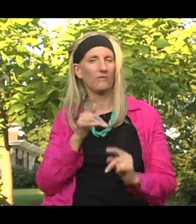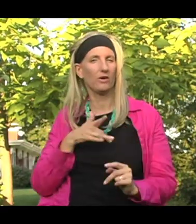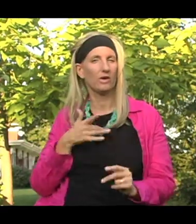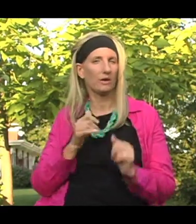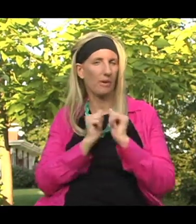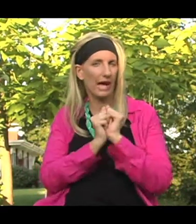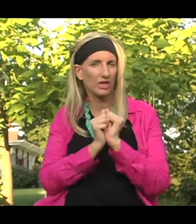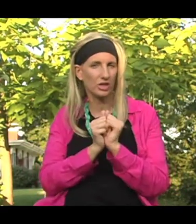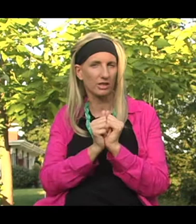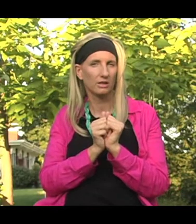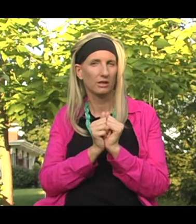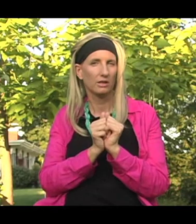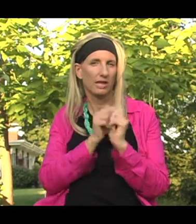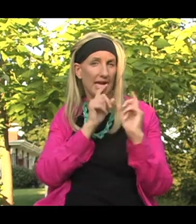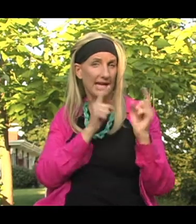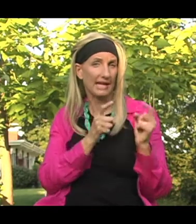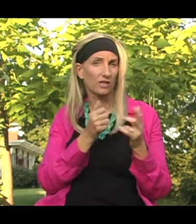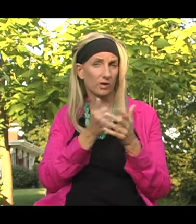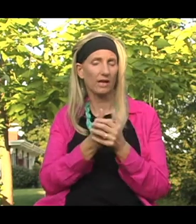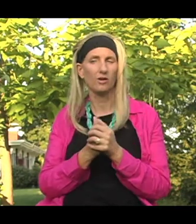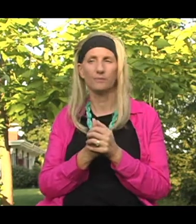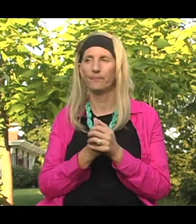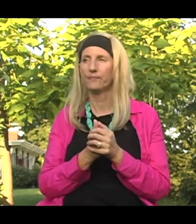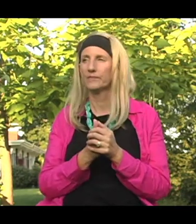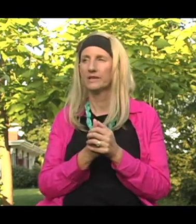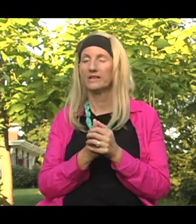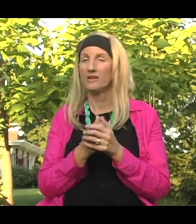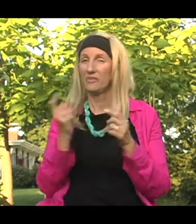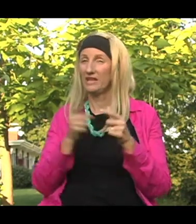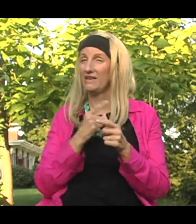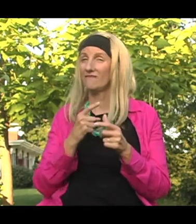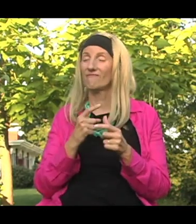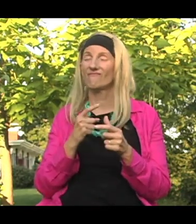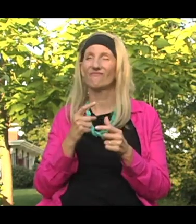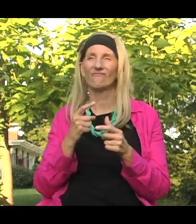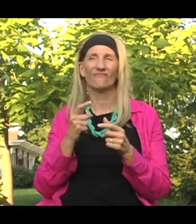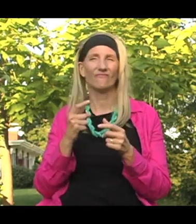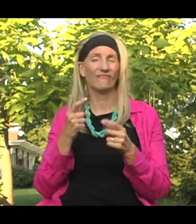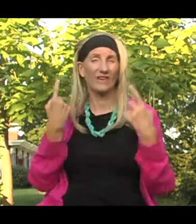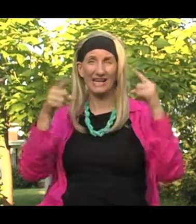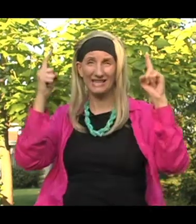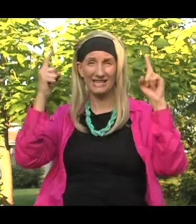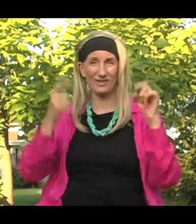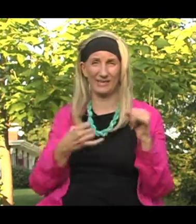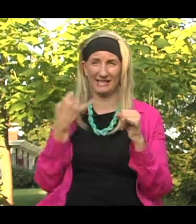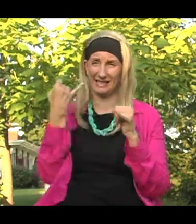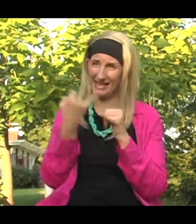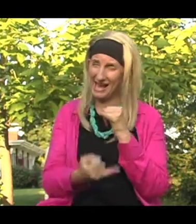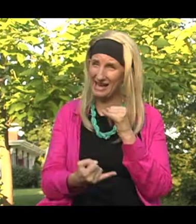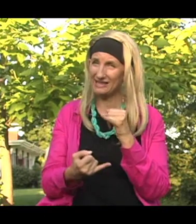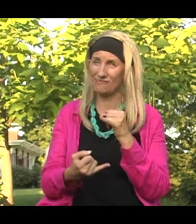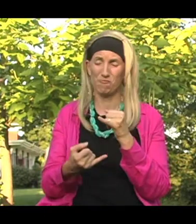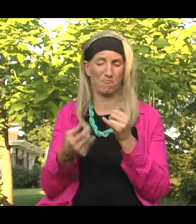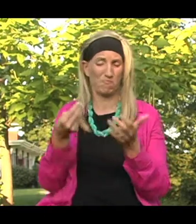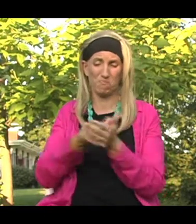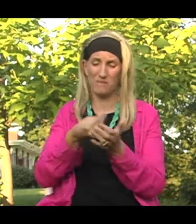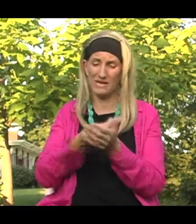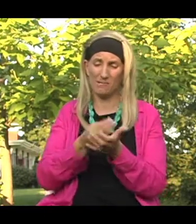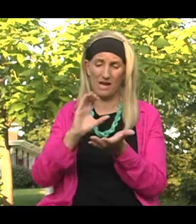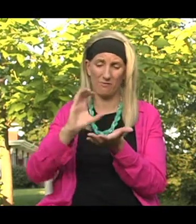very compassionate and answer and help. But then finally there was a last big amount of